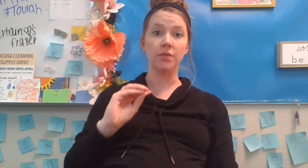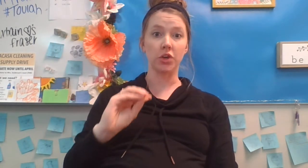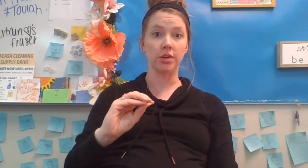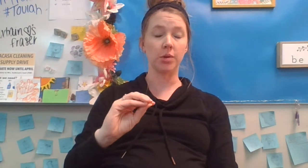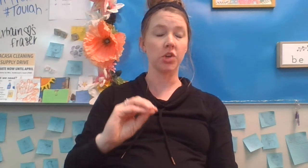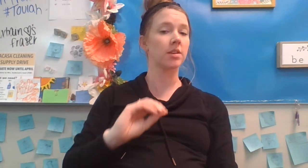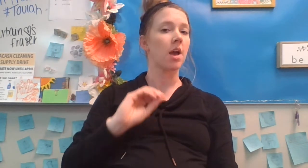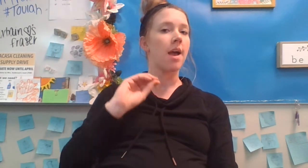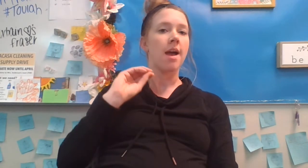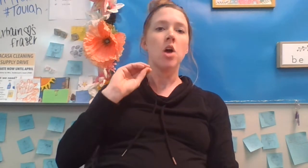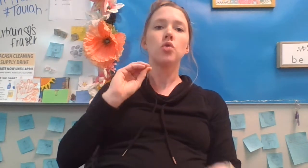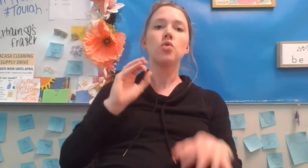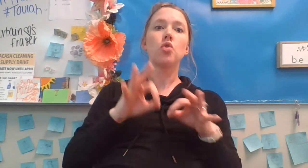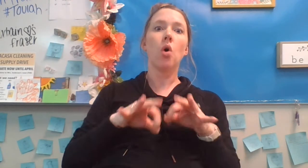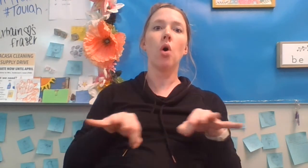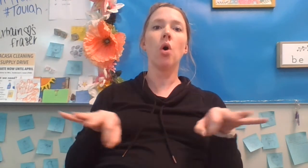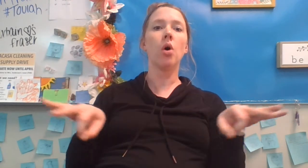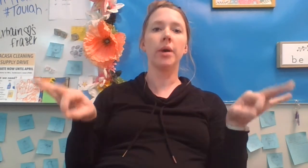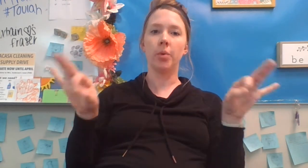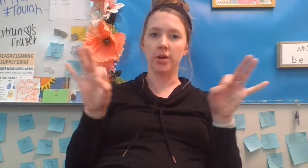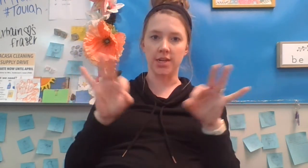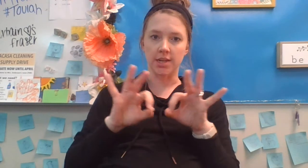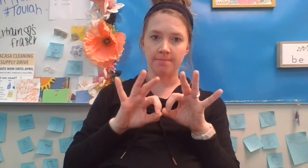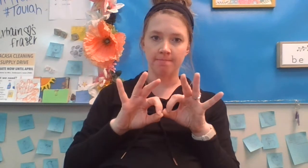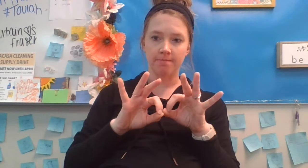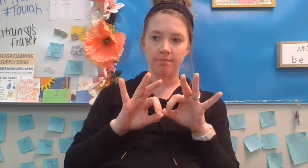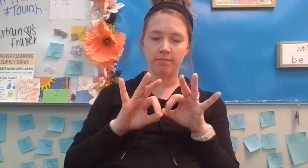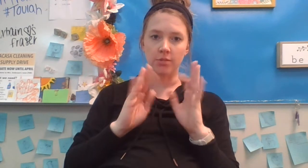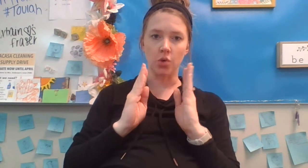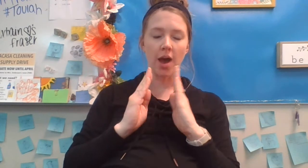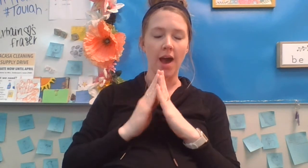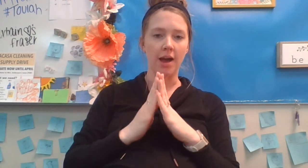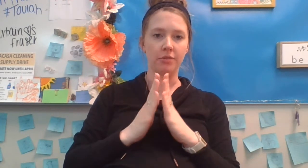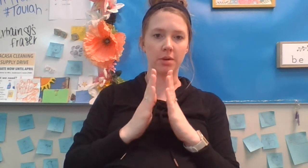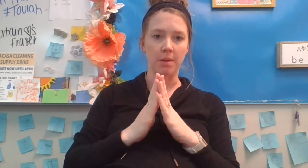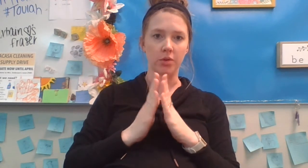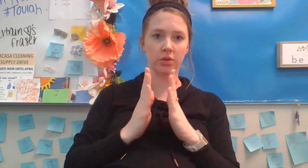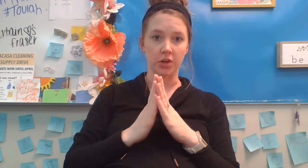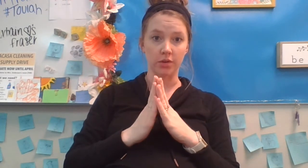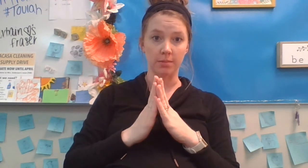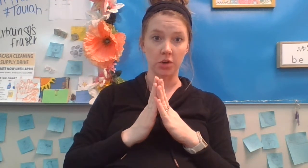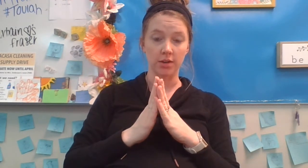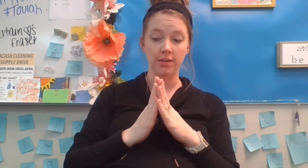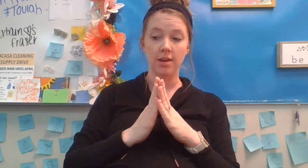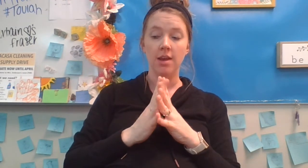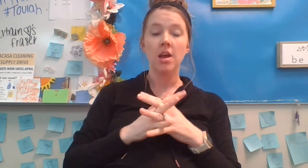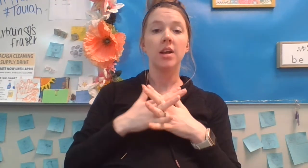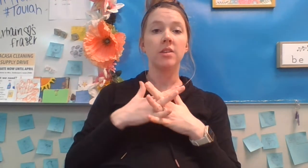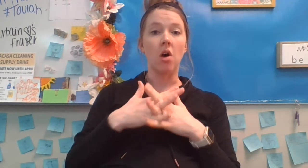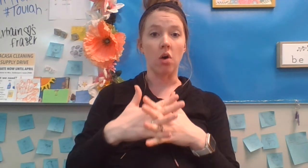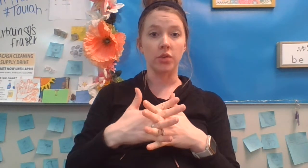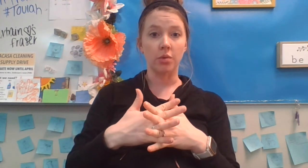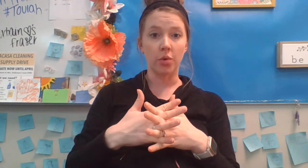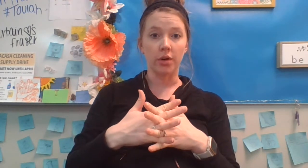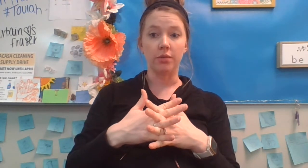facial expressions, so important. You have to remember those facial expressions. It's also important for